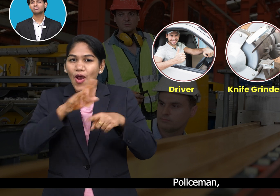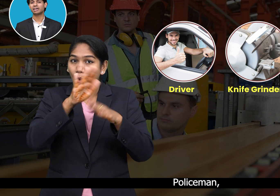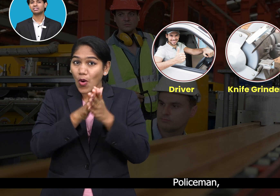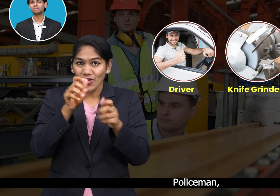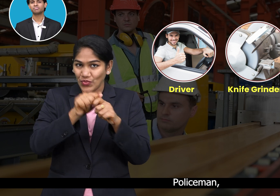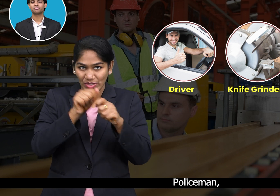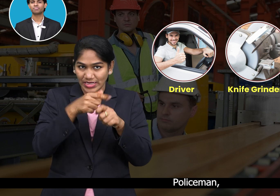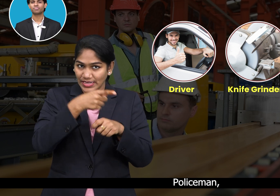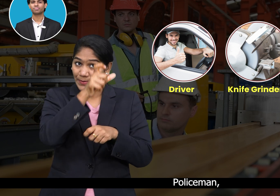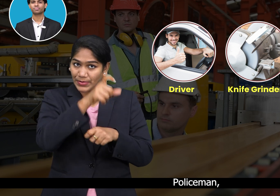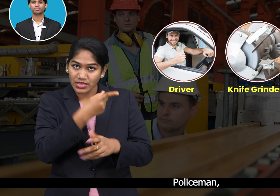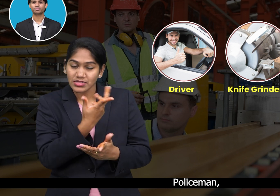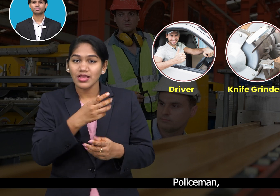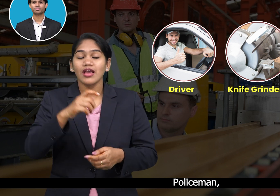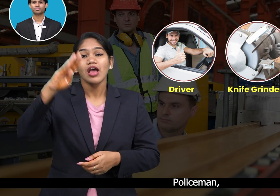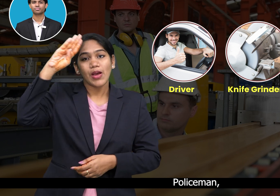policeman,